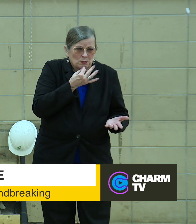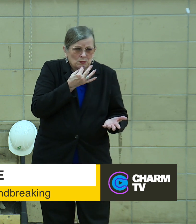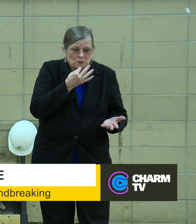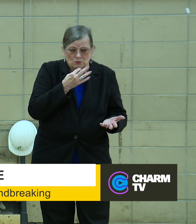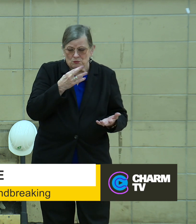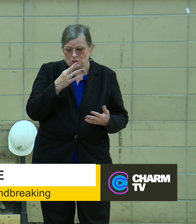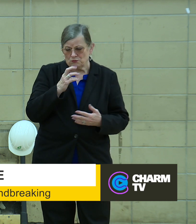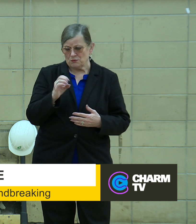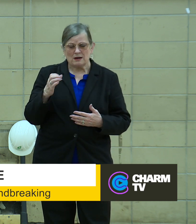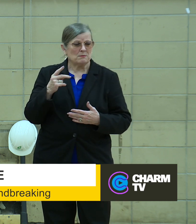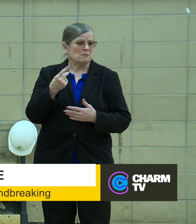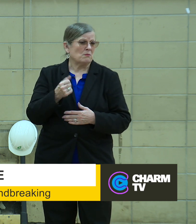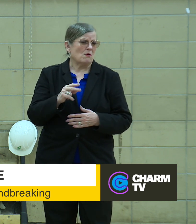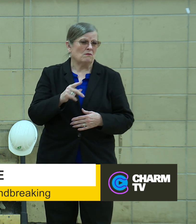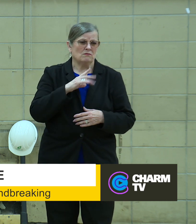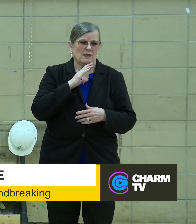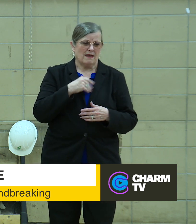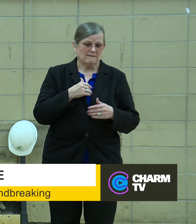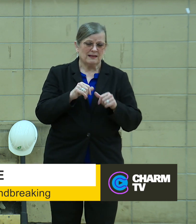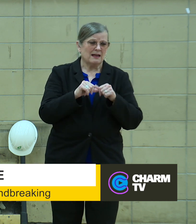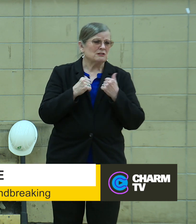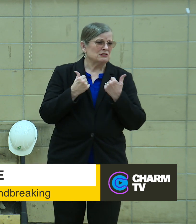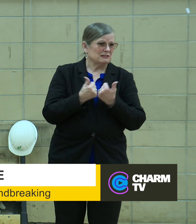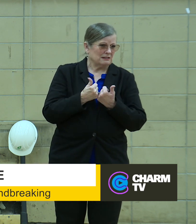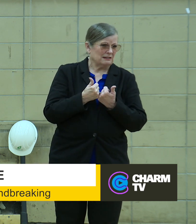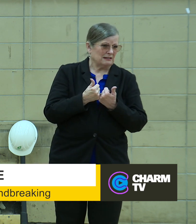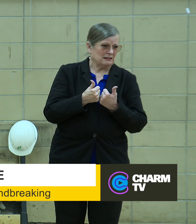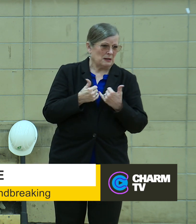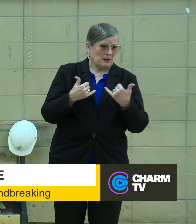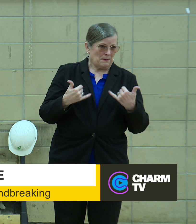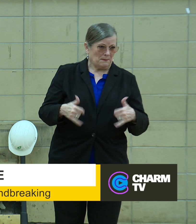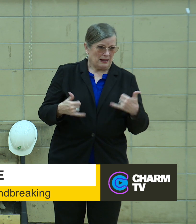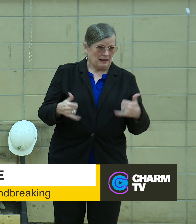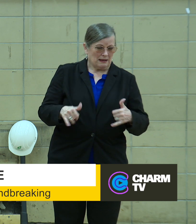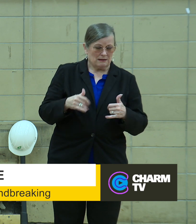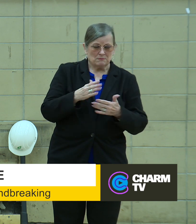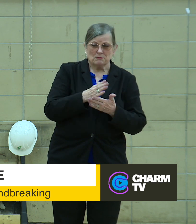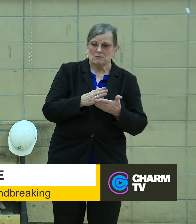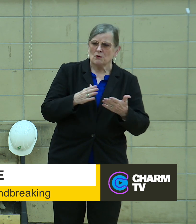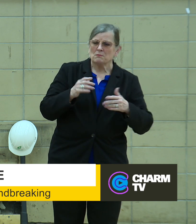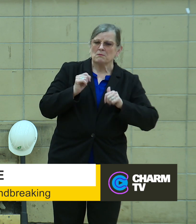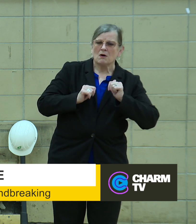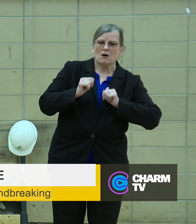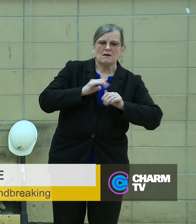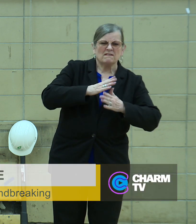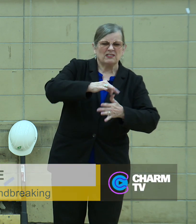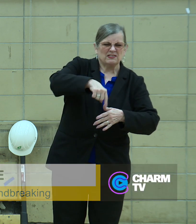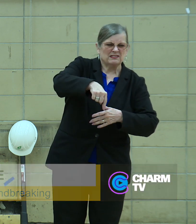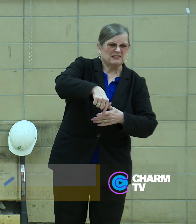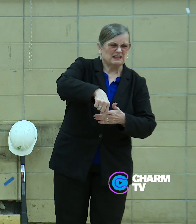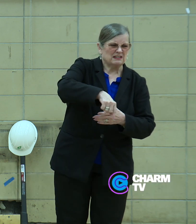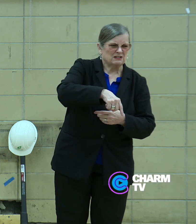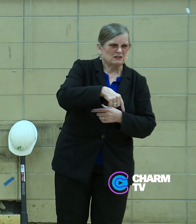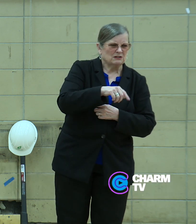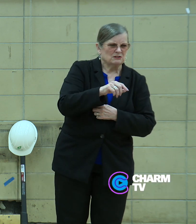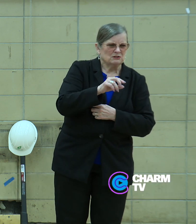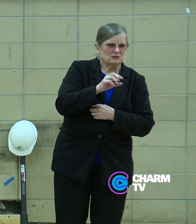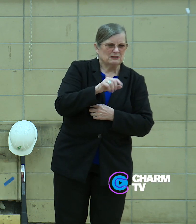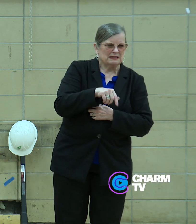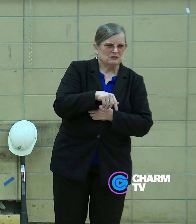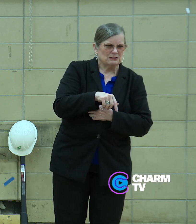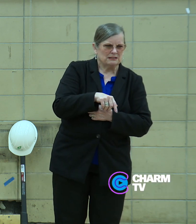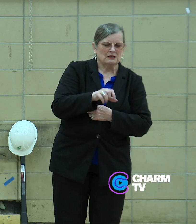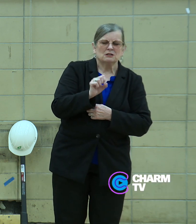parks, all of our agencies are going to play a part in that as well, just as we did with the Squeegee Collaborative, building off of that success.